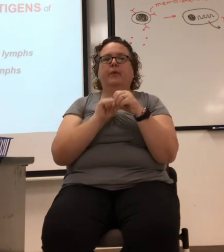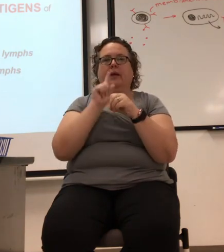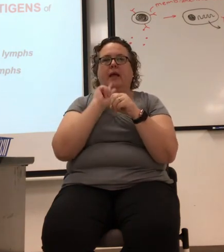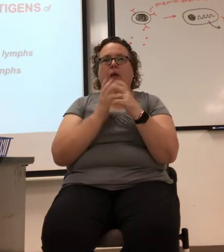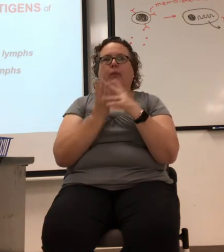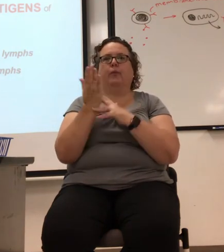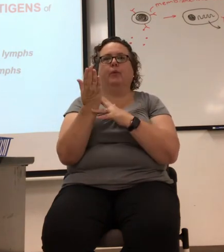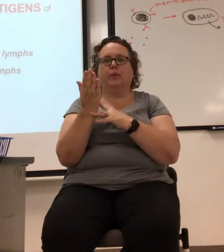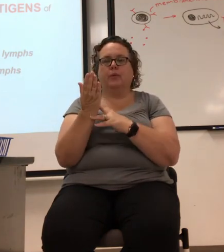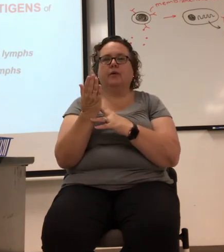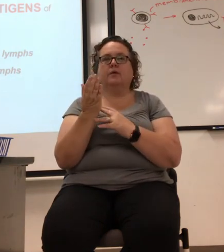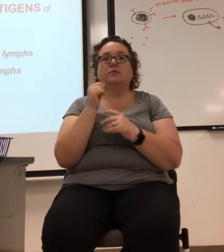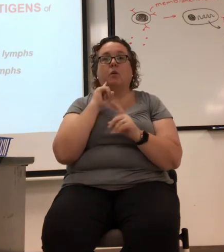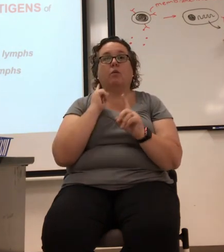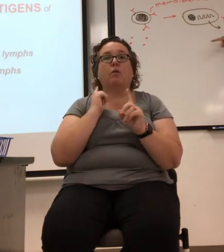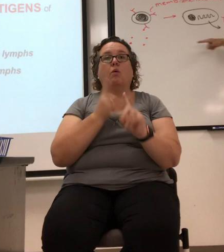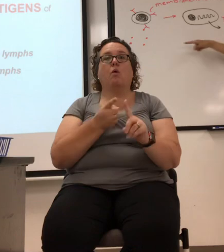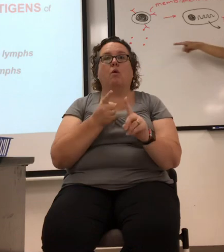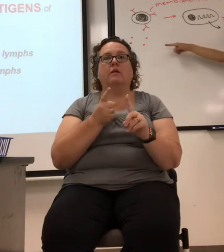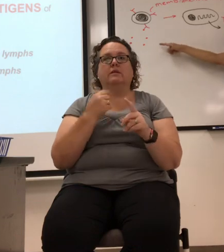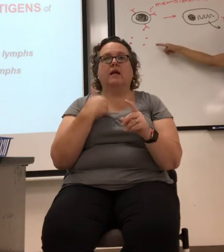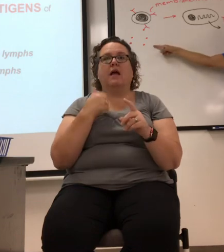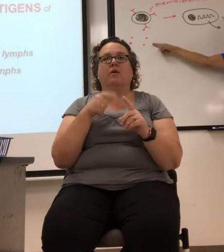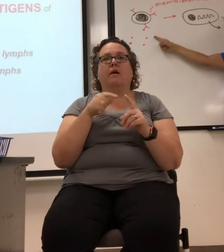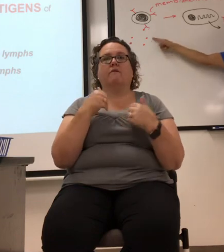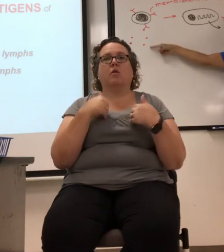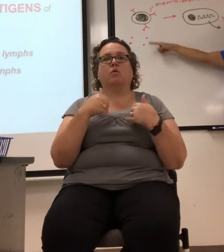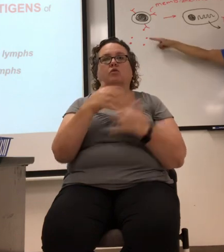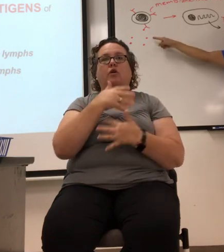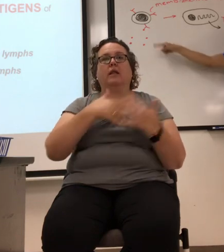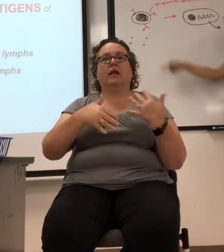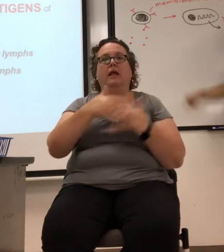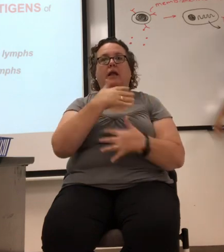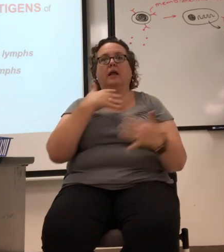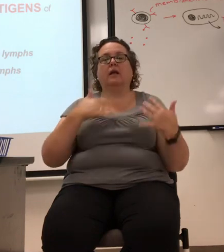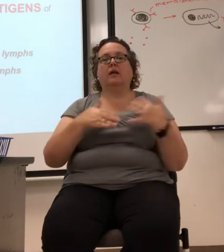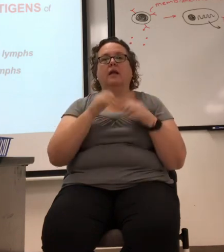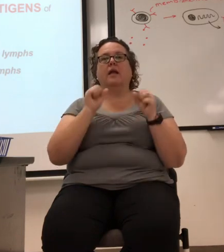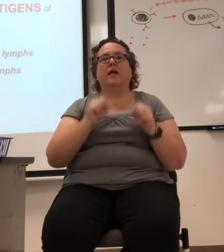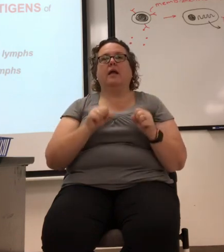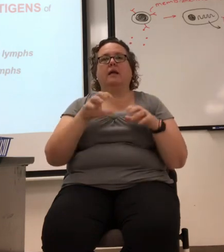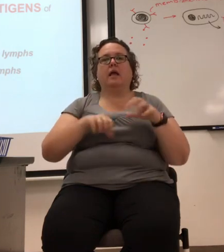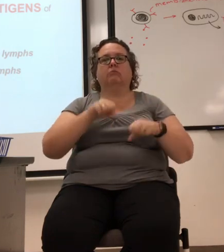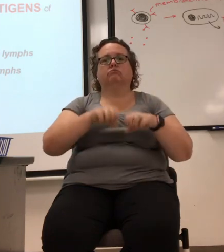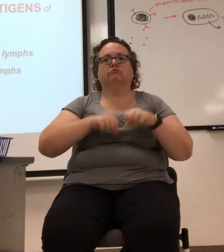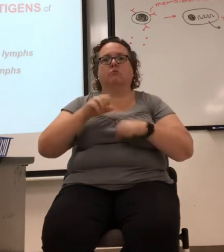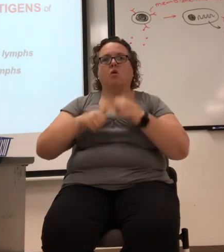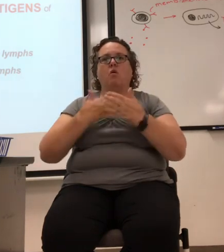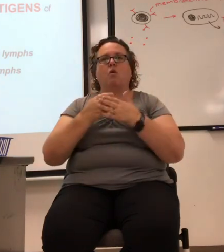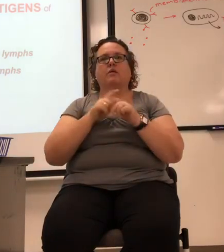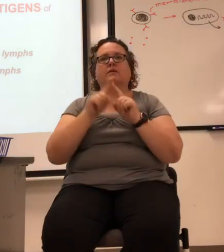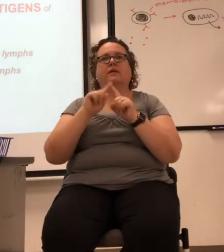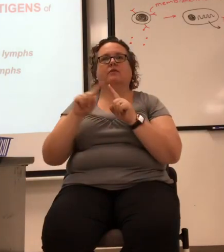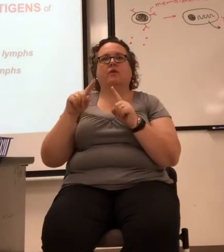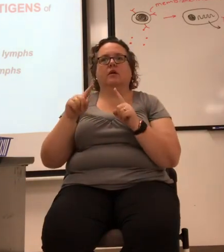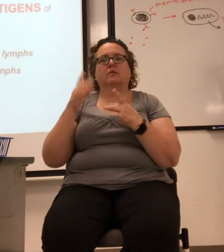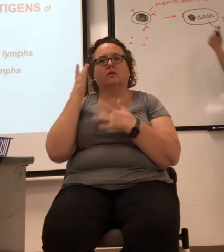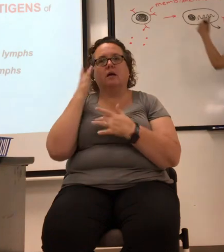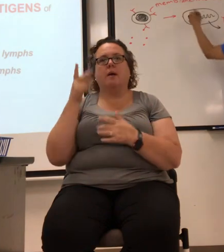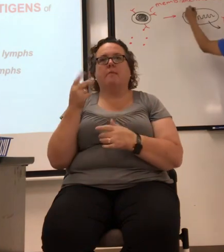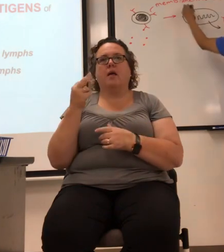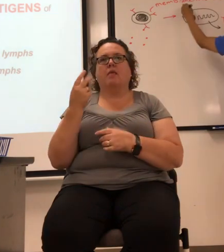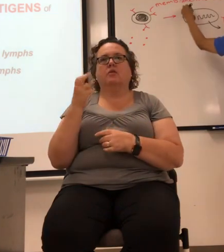The goal is, like, the time you got these circulating around, it can sop up all of these pathogens that are in the body. So this is the plasma